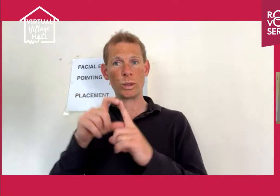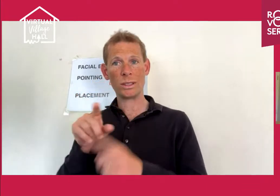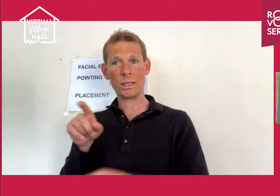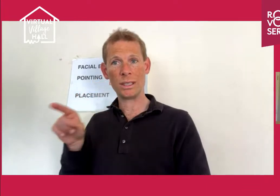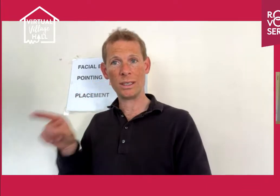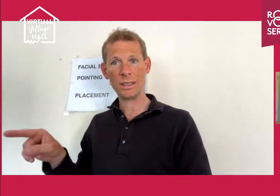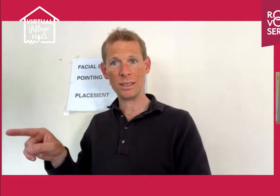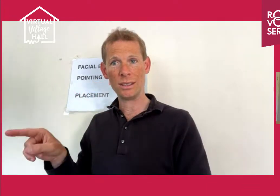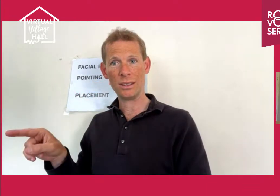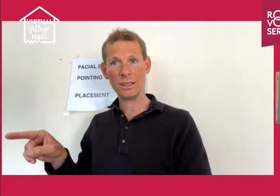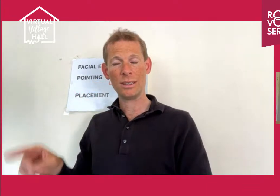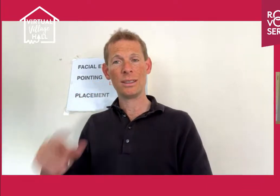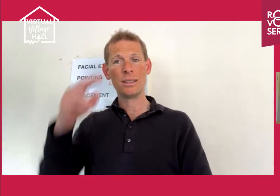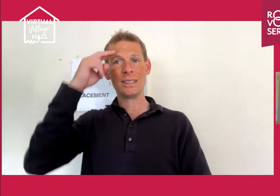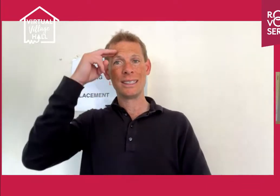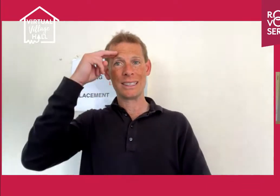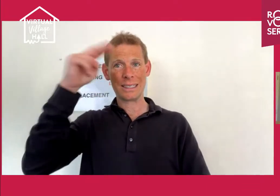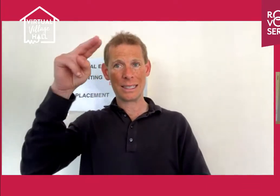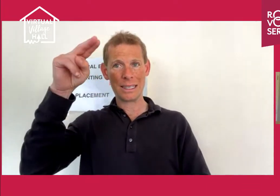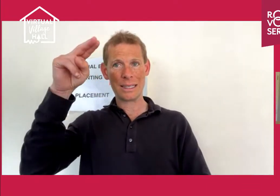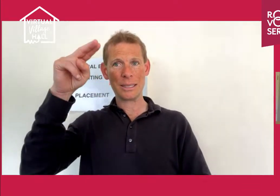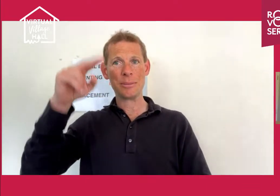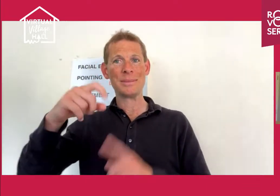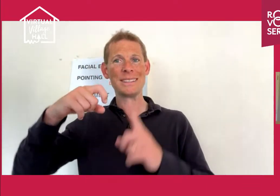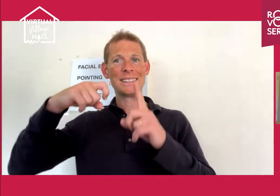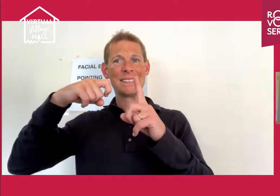And my daughter is called